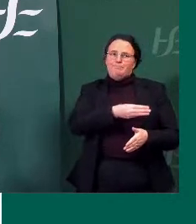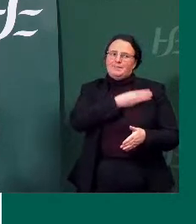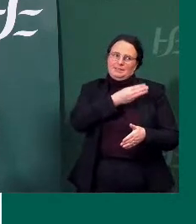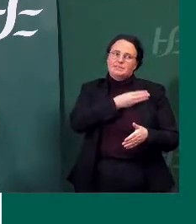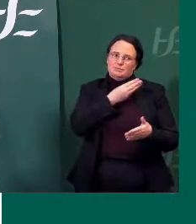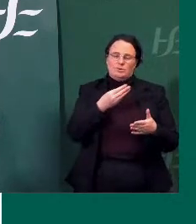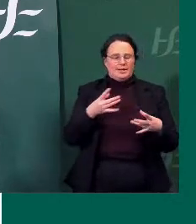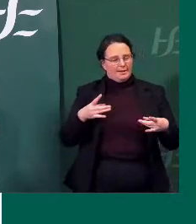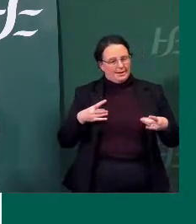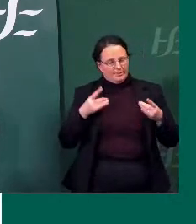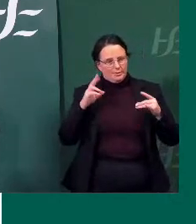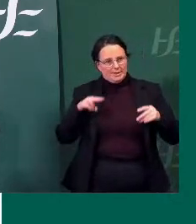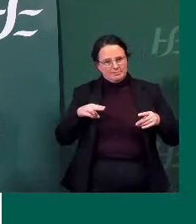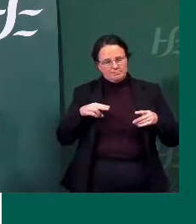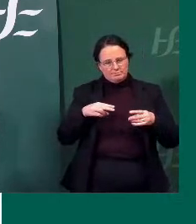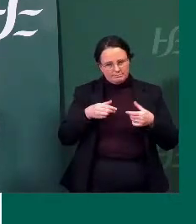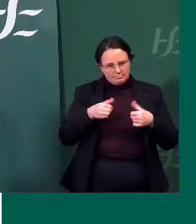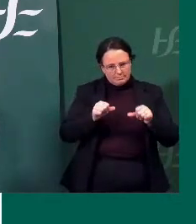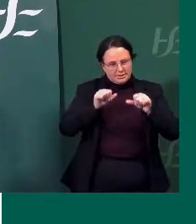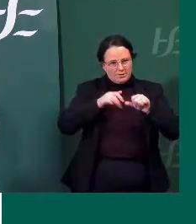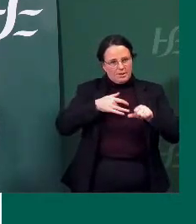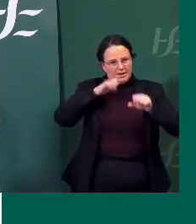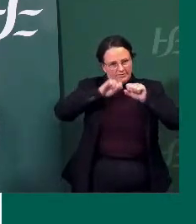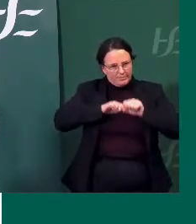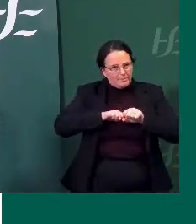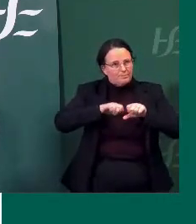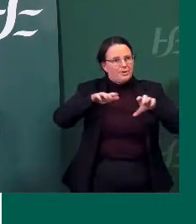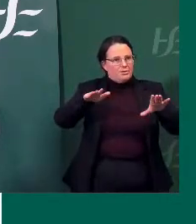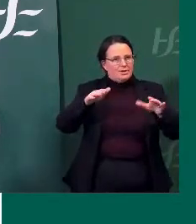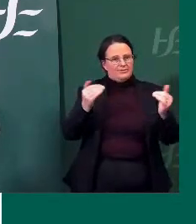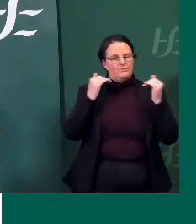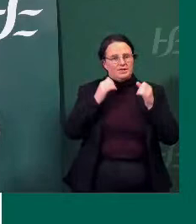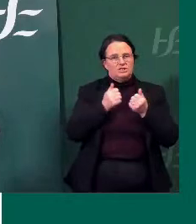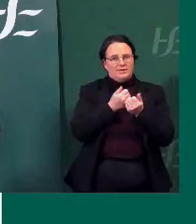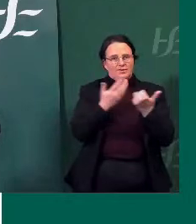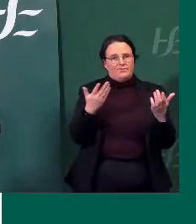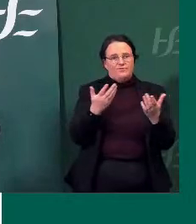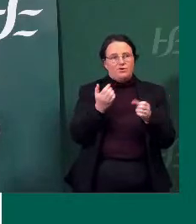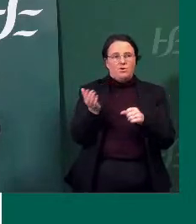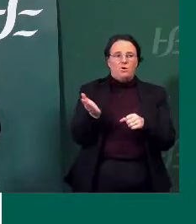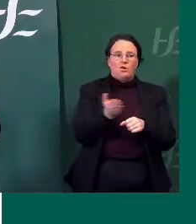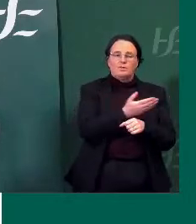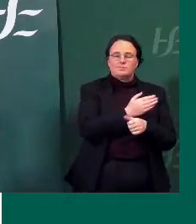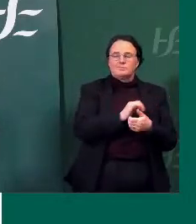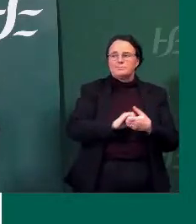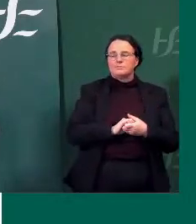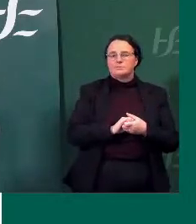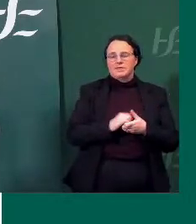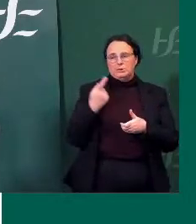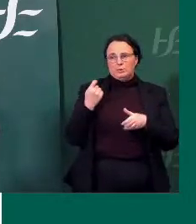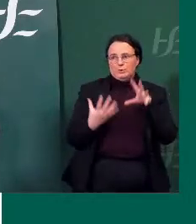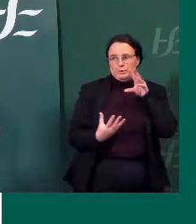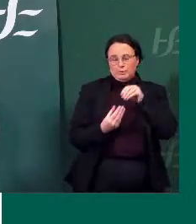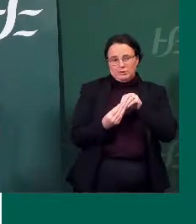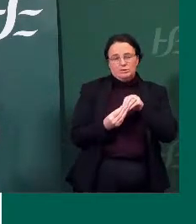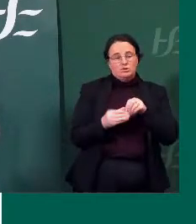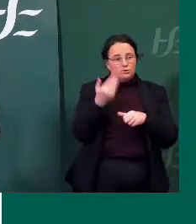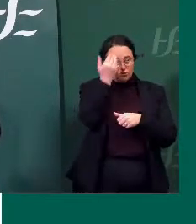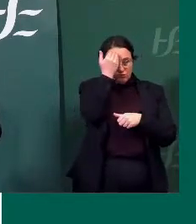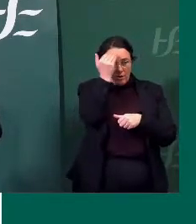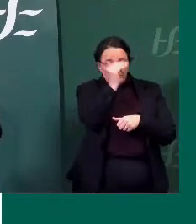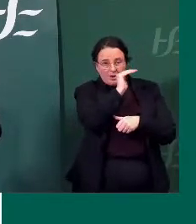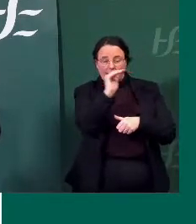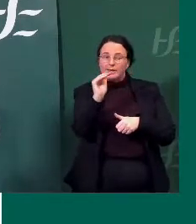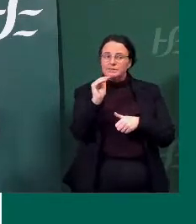to, I suppose, let it go live and have the information available to everybody. So just again, in conclusion, just to remind people in terms of some